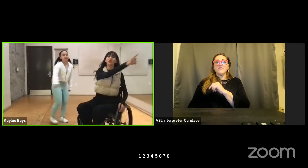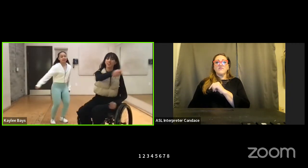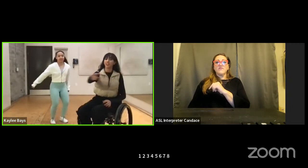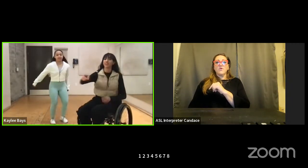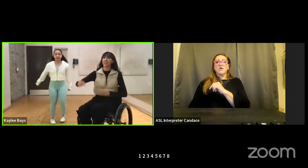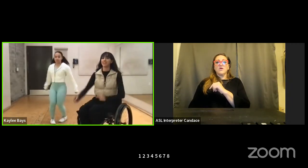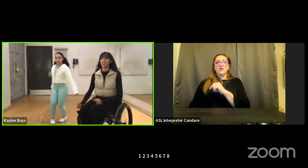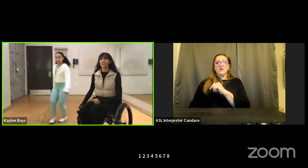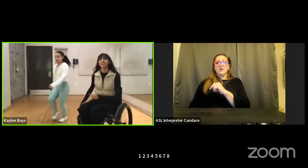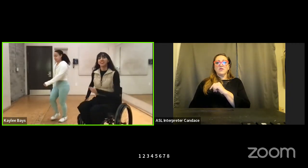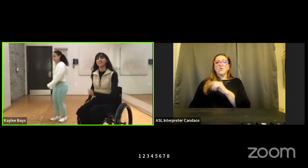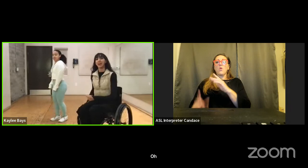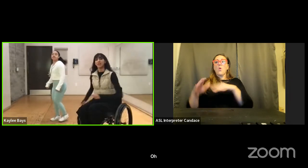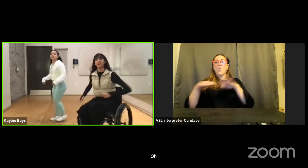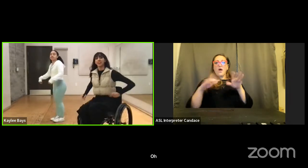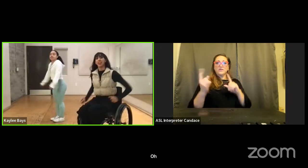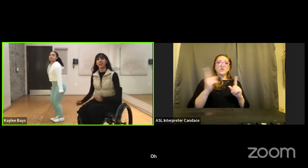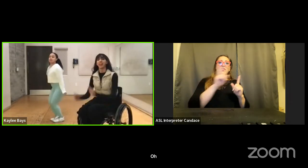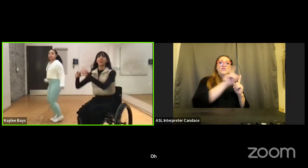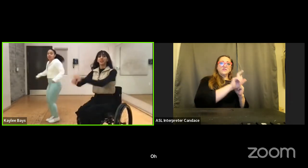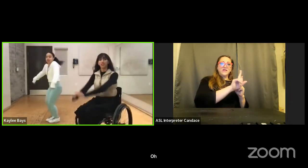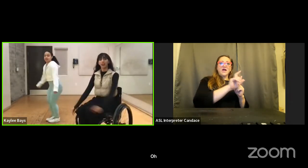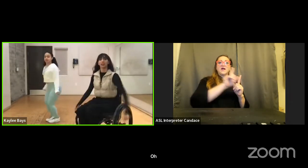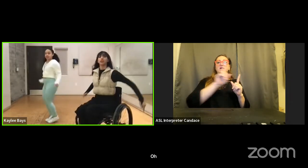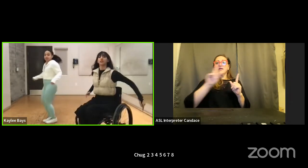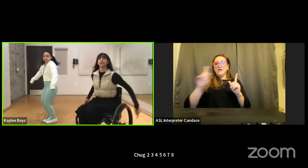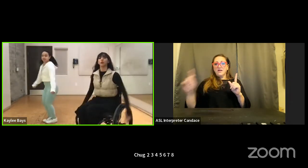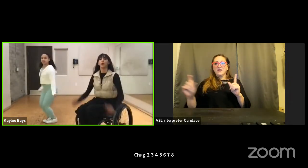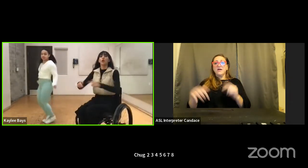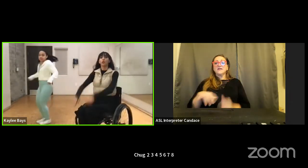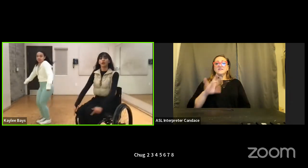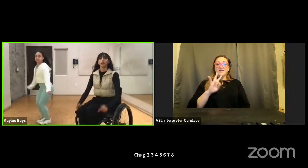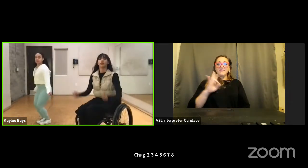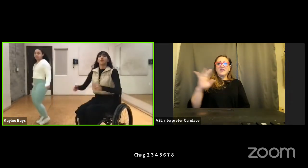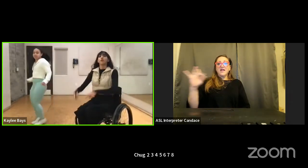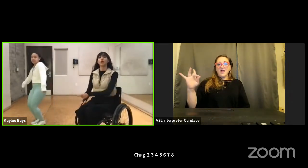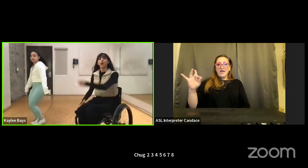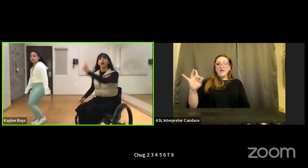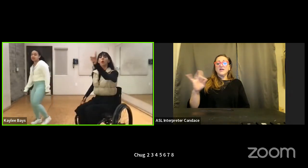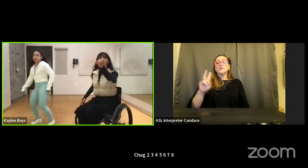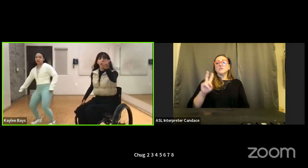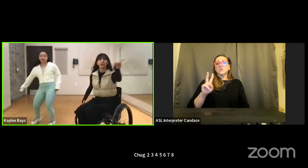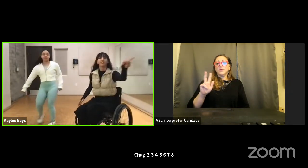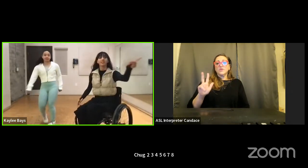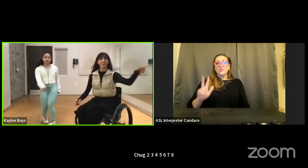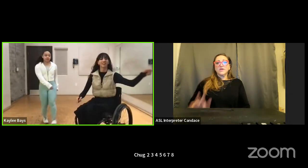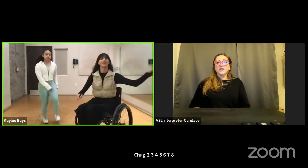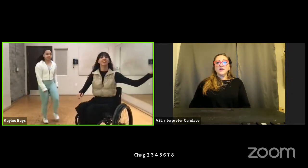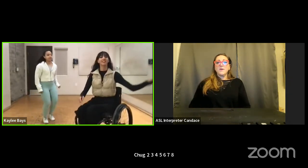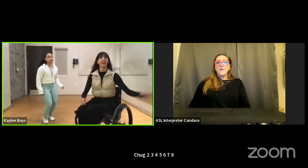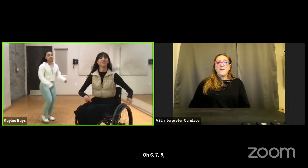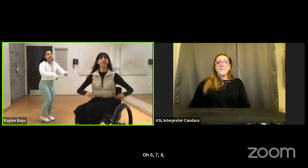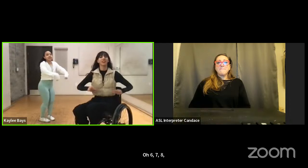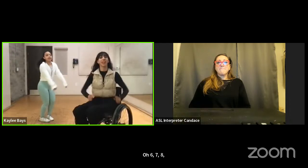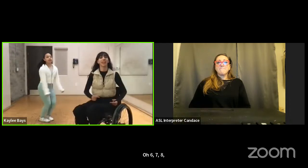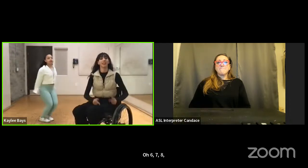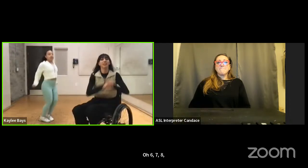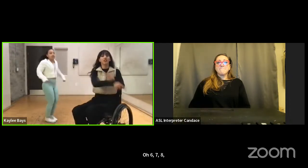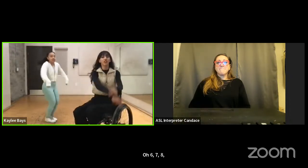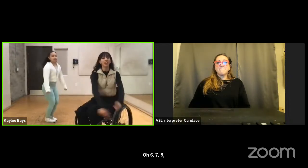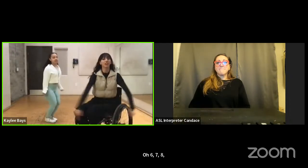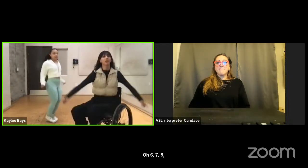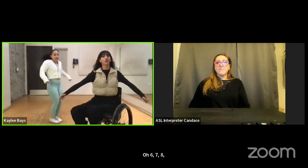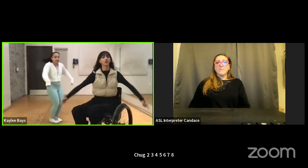four, walk to the other side. Six, seven, eight. Again, shut. Two, three, four, one, six, seven,